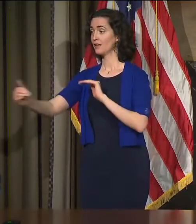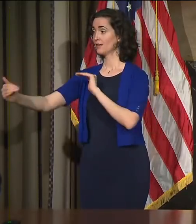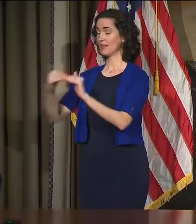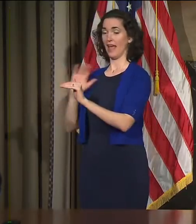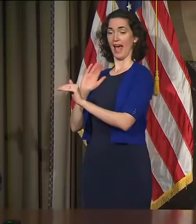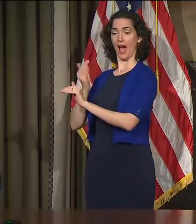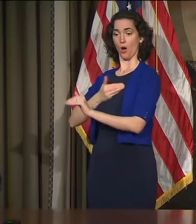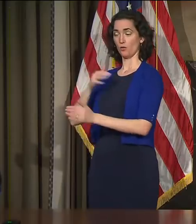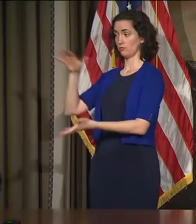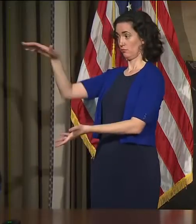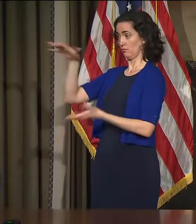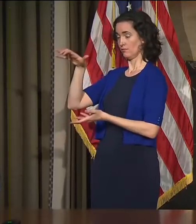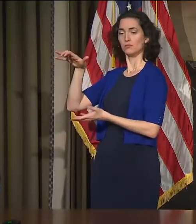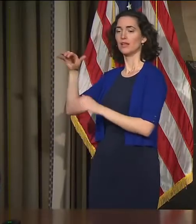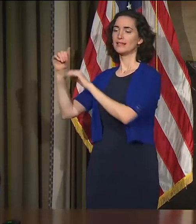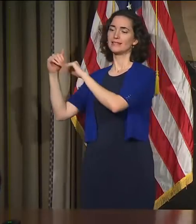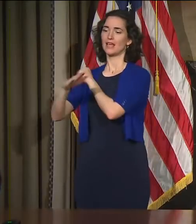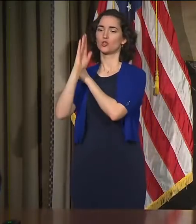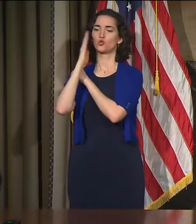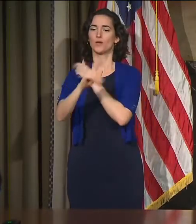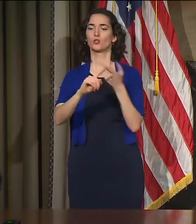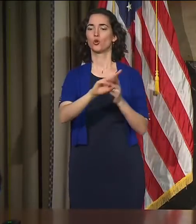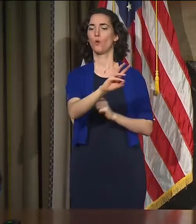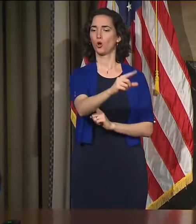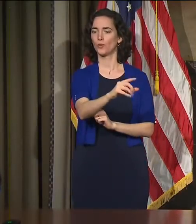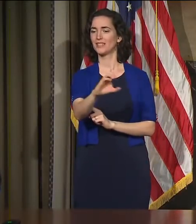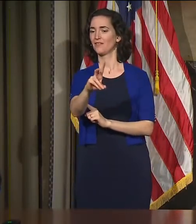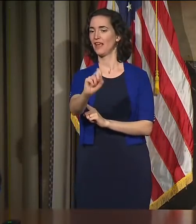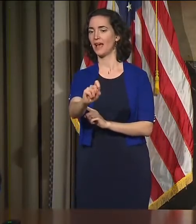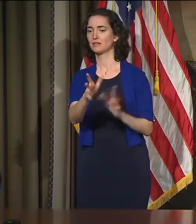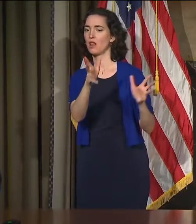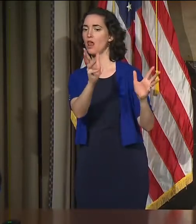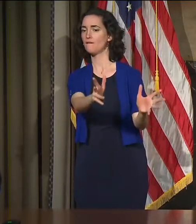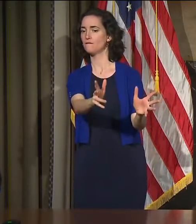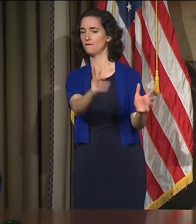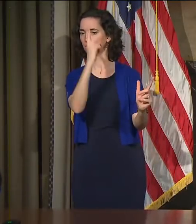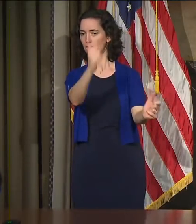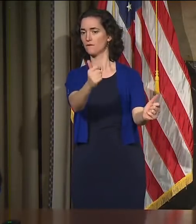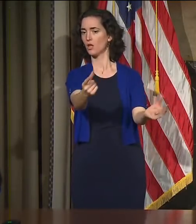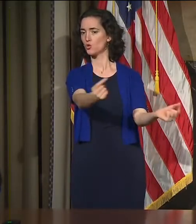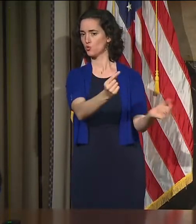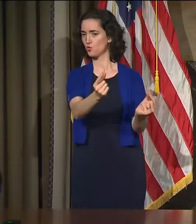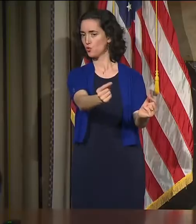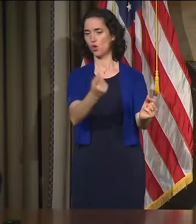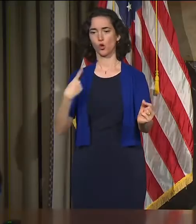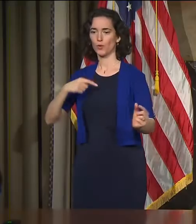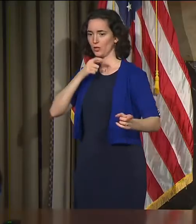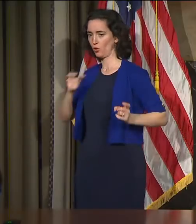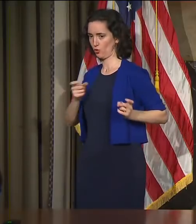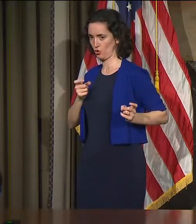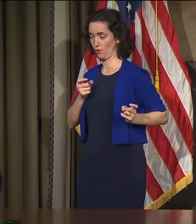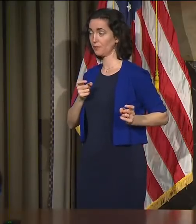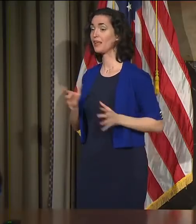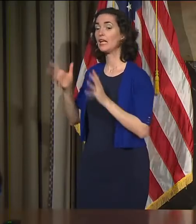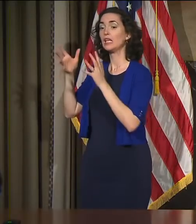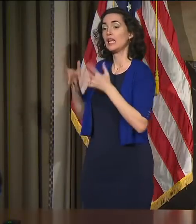our custody. It goes to Walgreens and CVS, and we don't direct it from there. The remaining